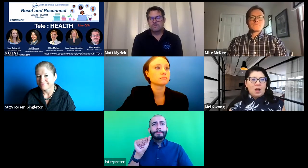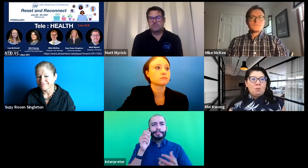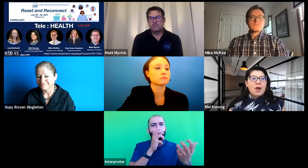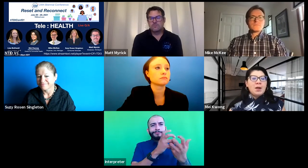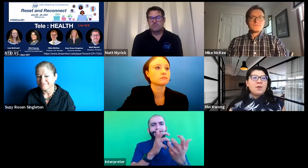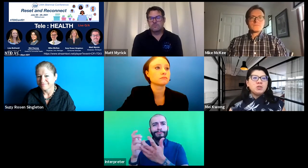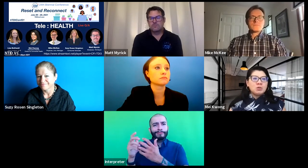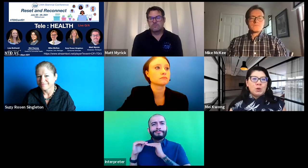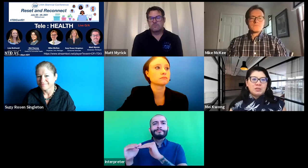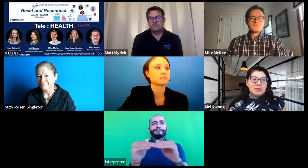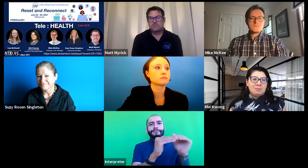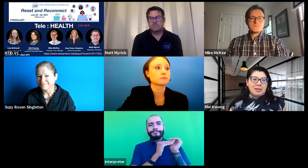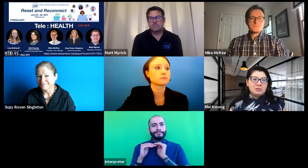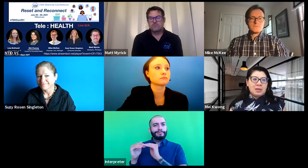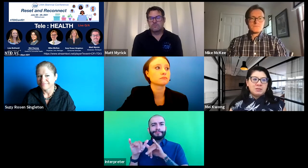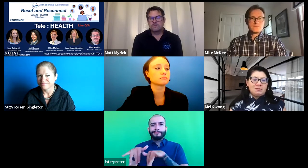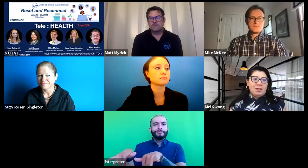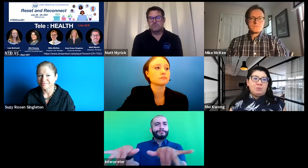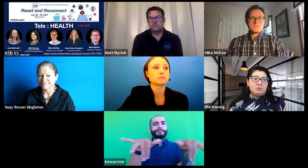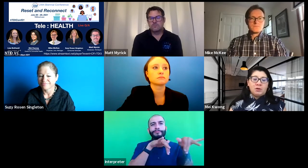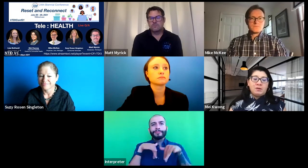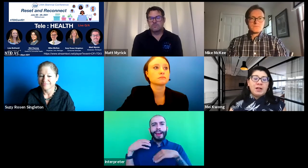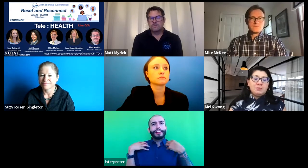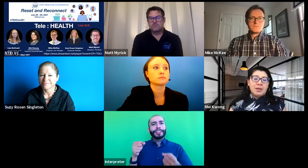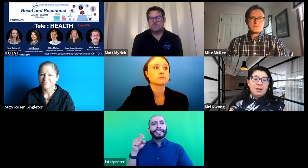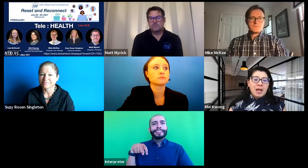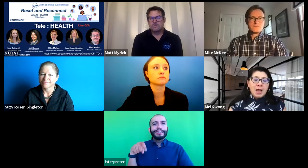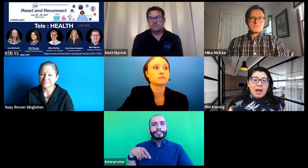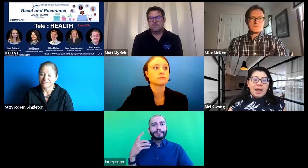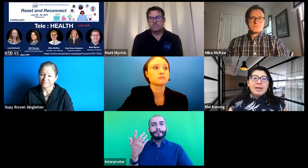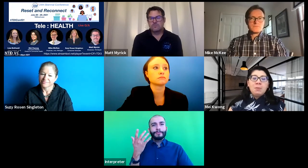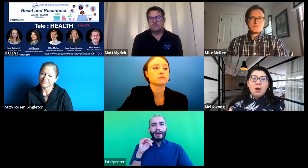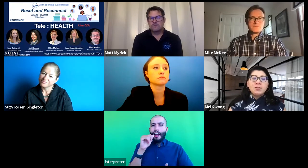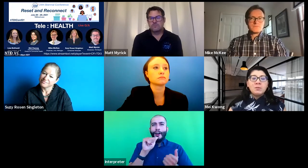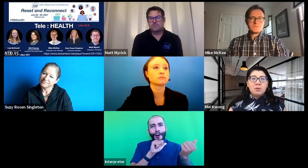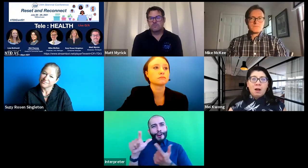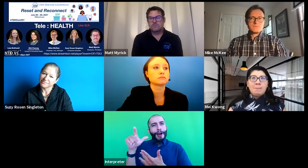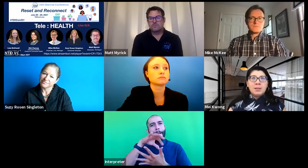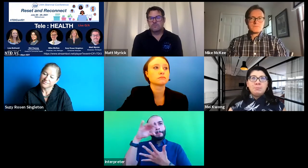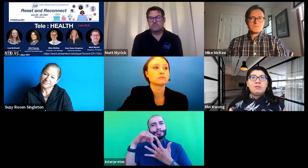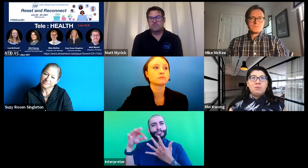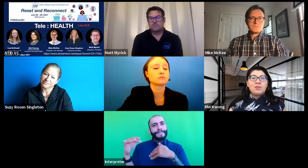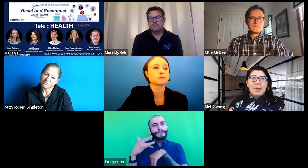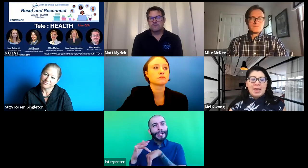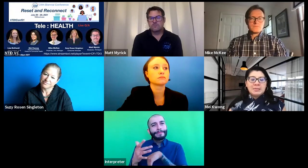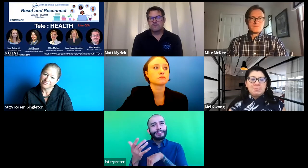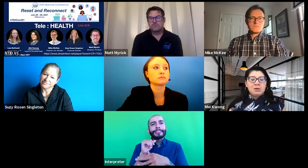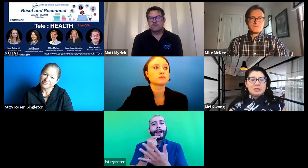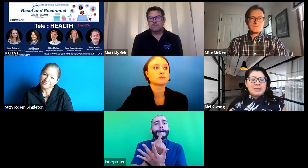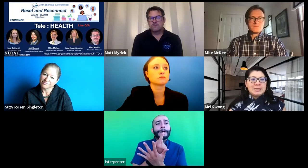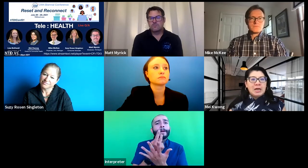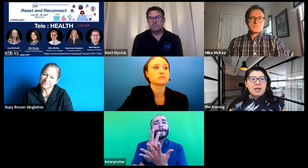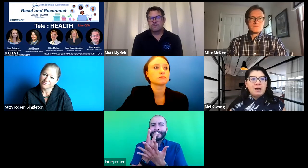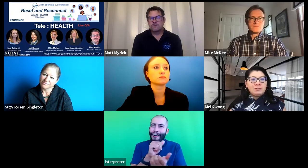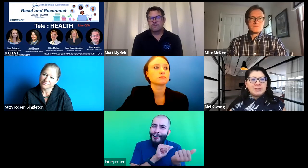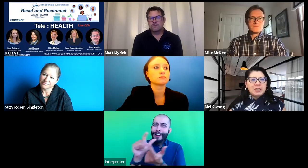So why aren't you going to like make those options available or develop them? I think part of the problem before the pandemic was